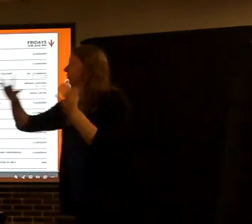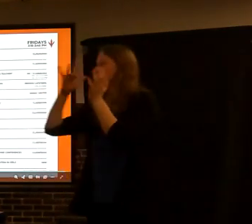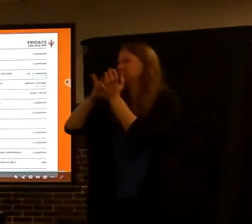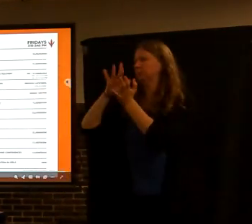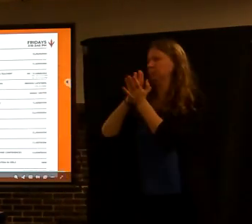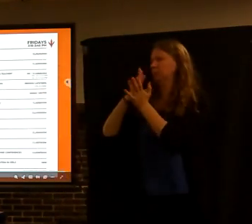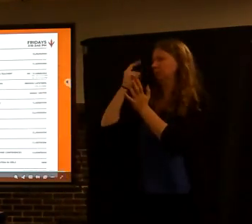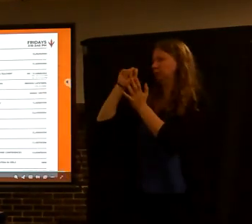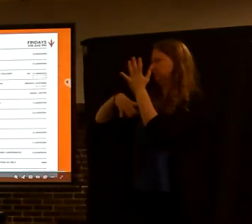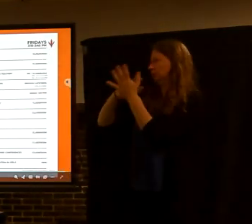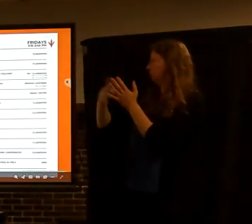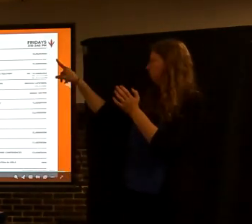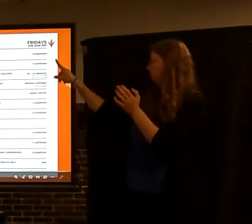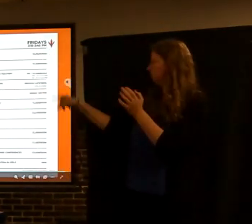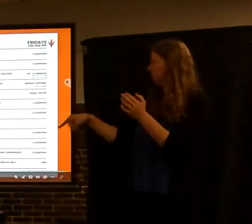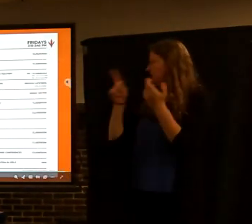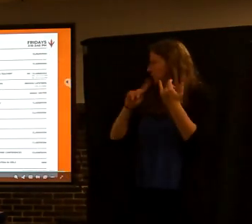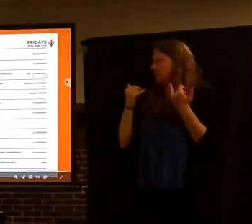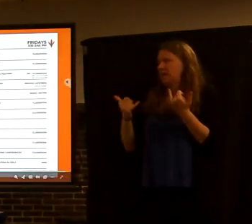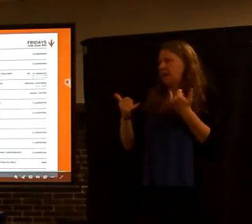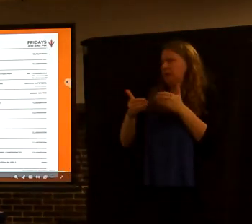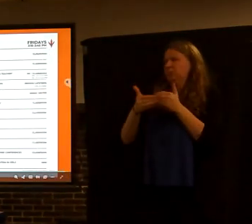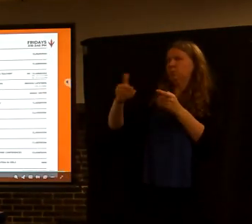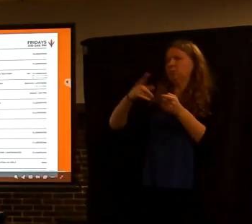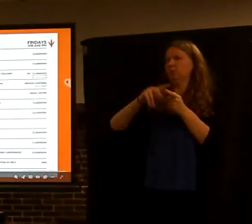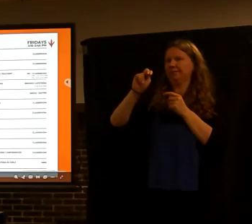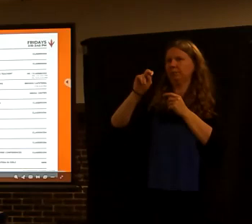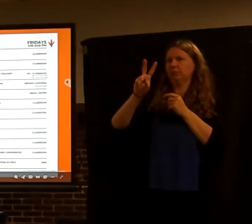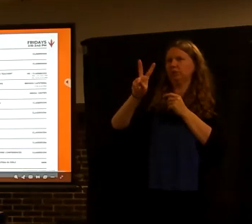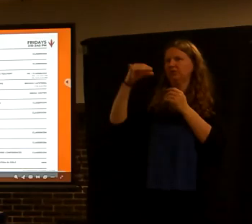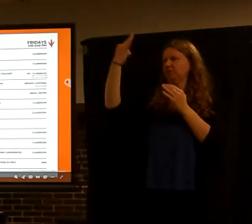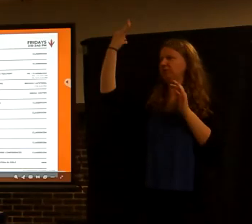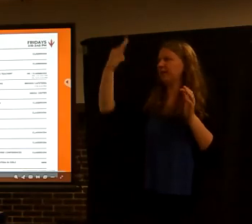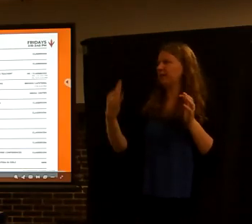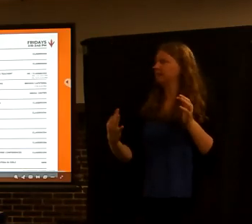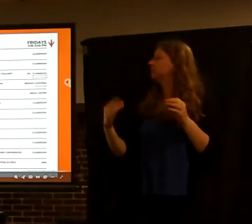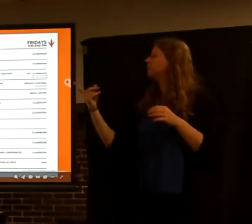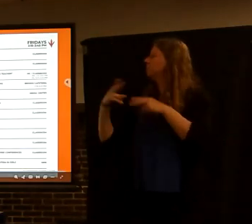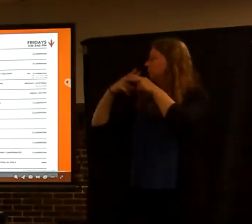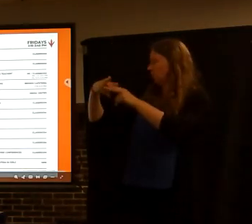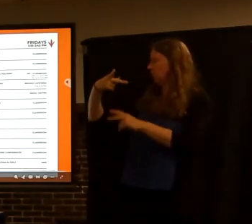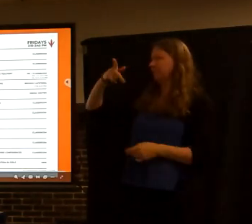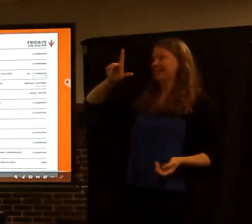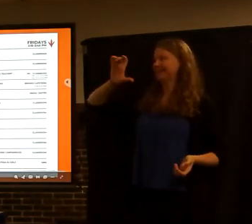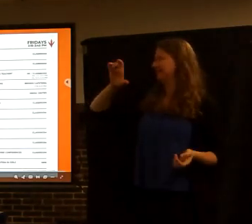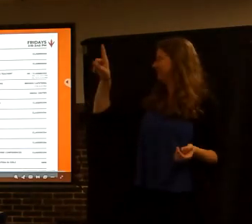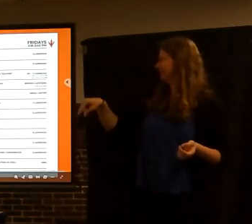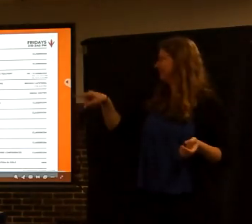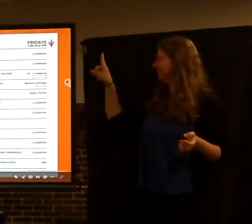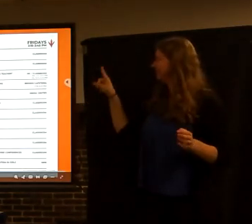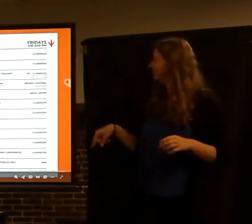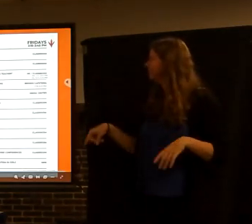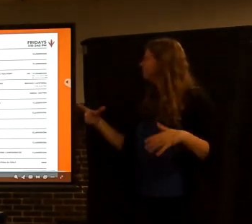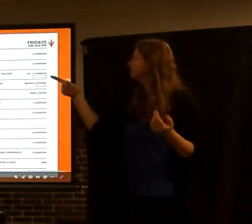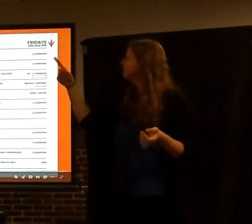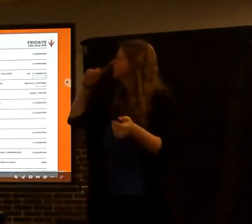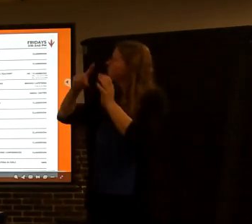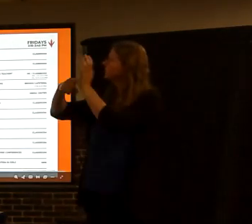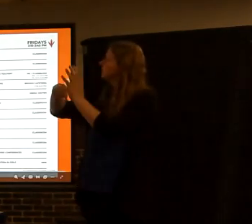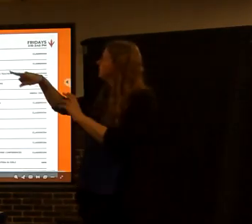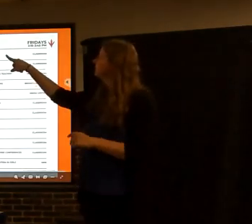develop scheduled. So as you can see here, we have our elementary and middle school, high school schedules. This goes through November.